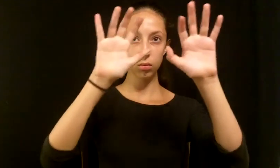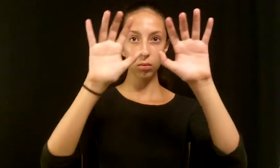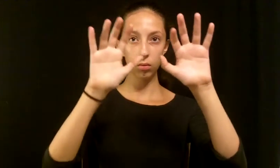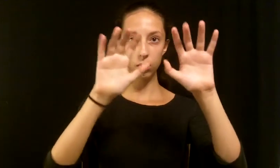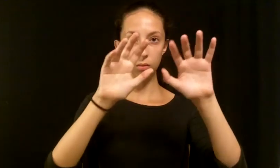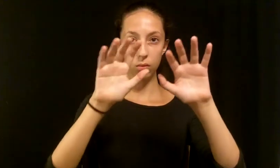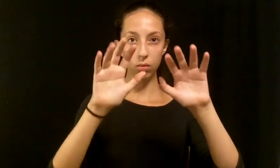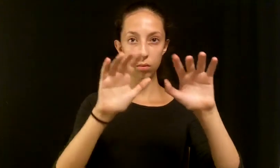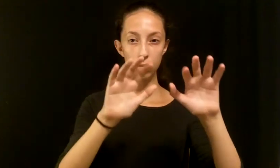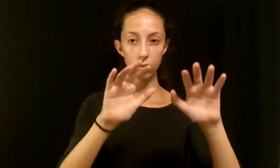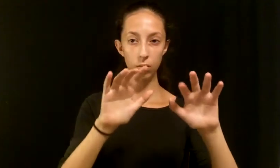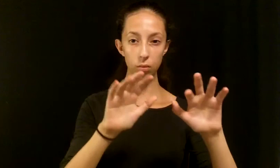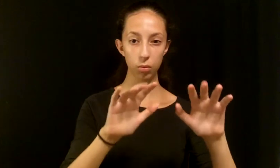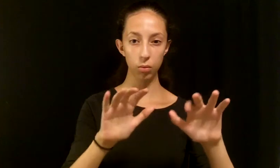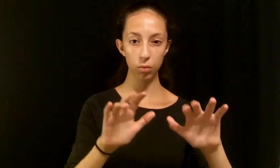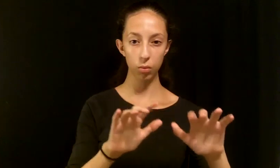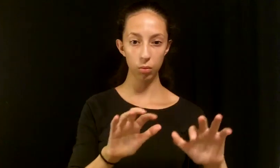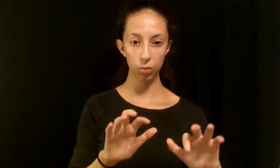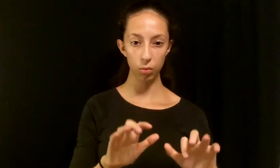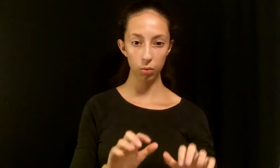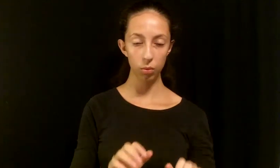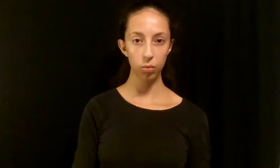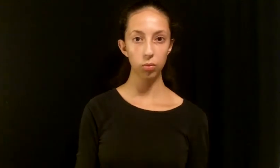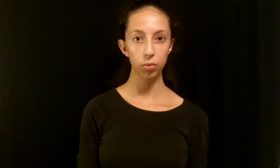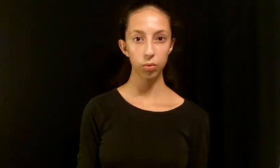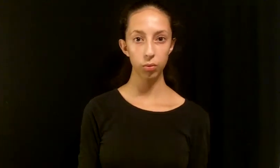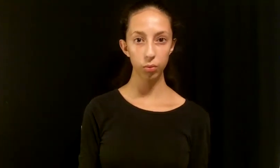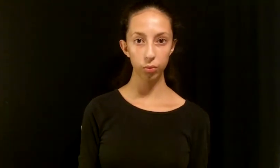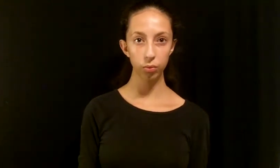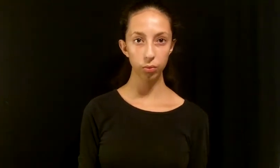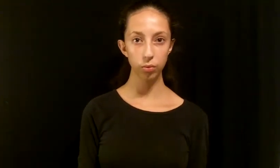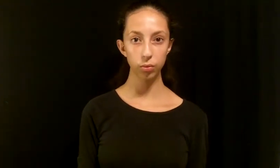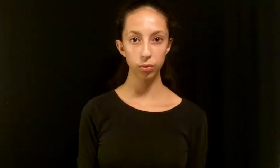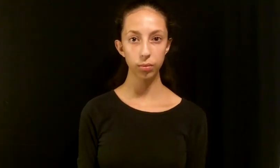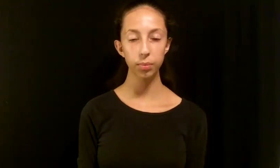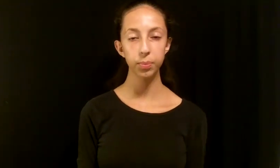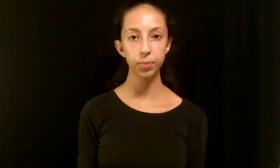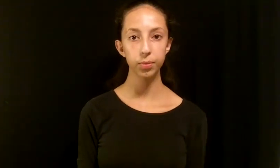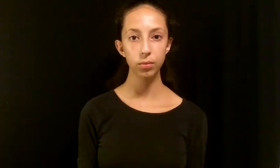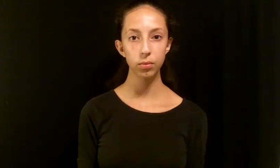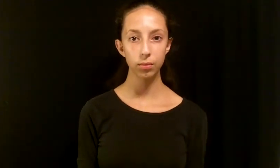softer. And I think that's all of this week's vocabulary.